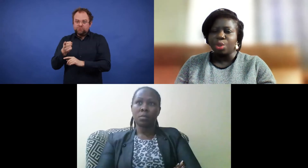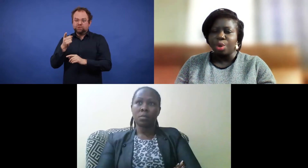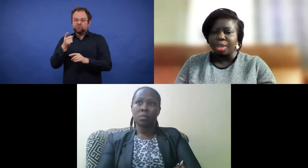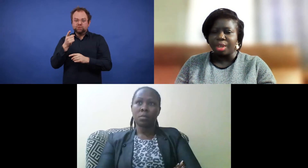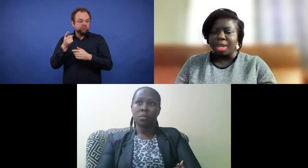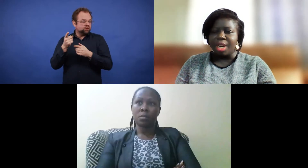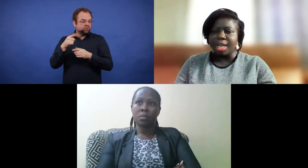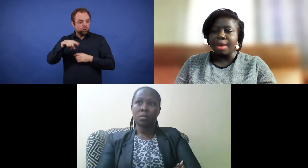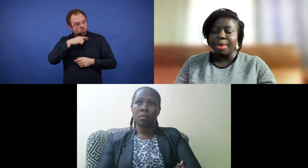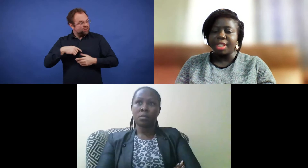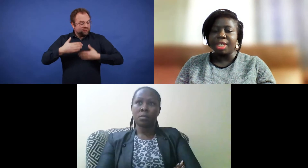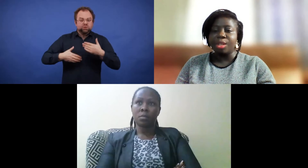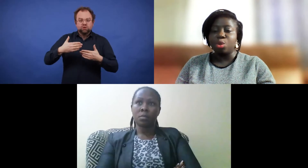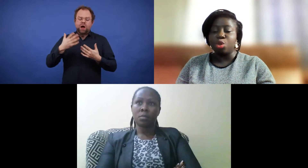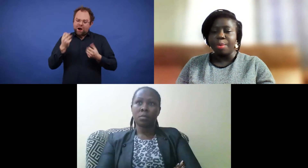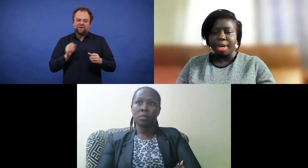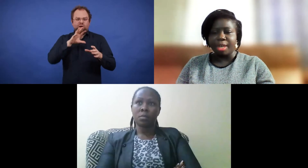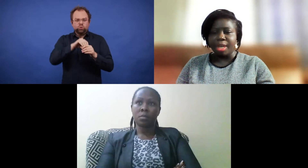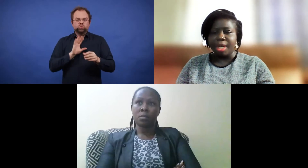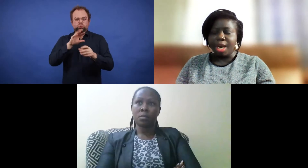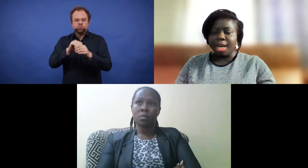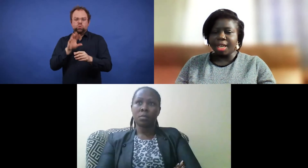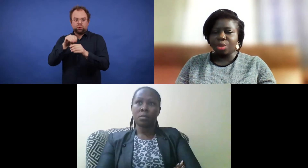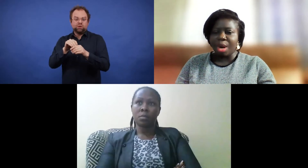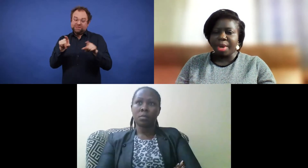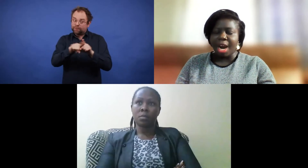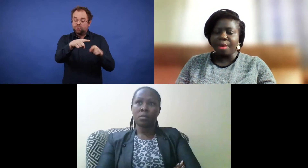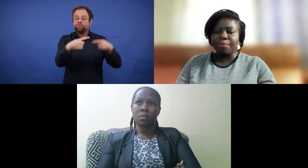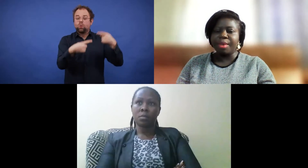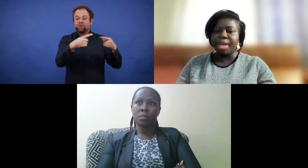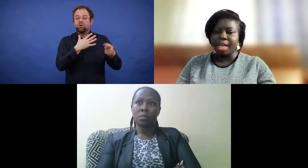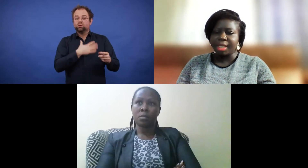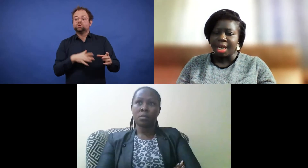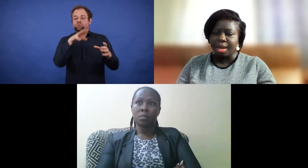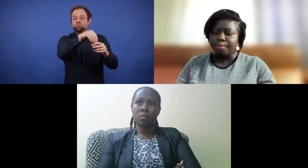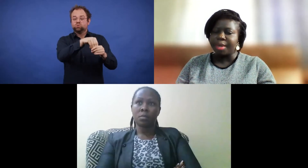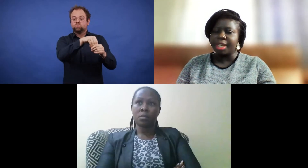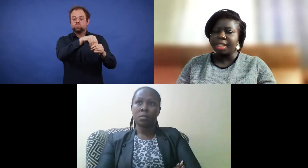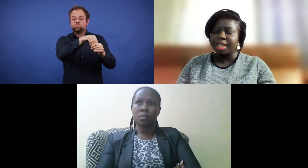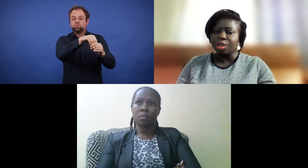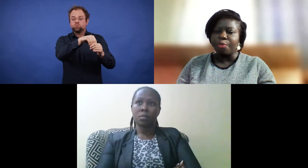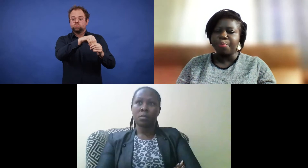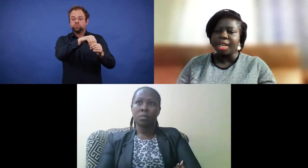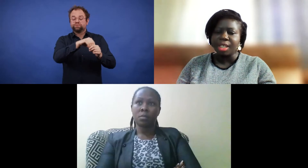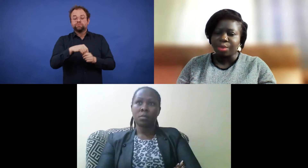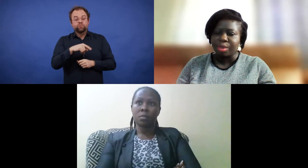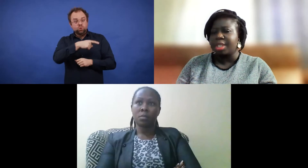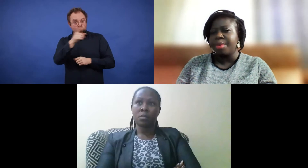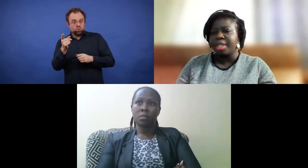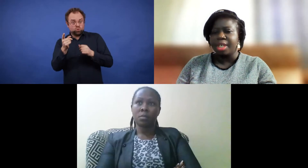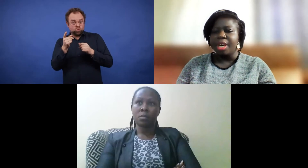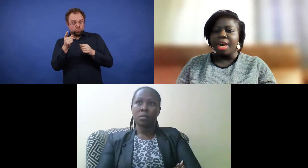too strong, then the person tends to draw back. That is why we have lesser percentage of persons